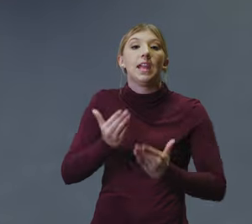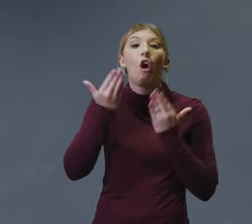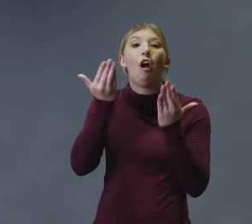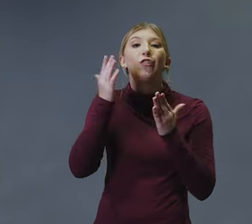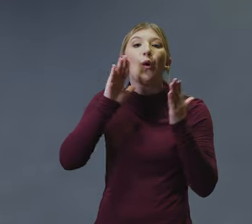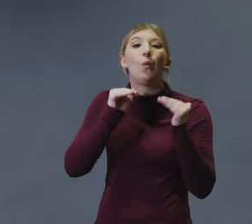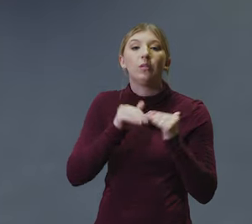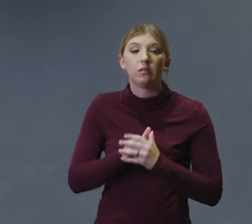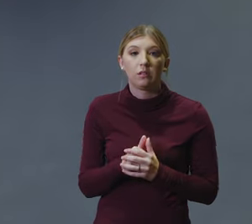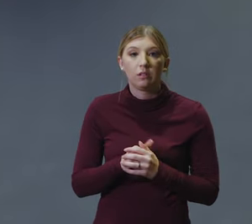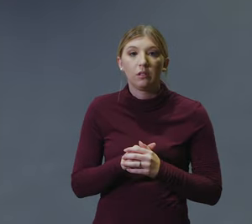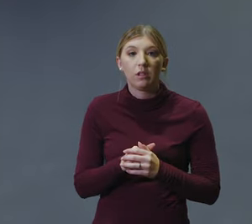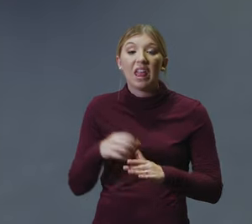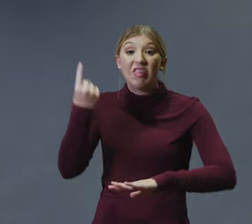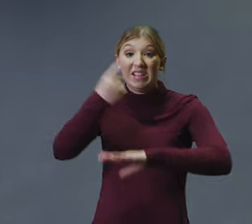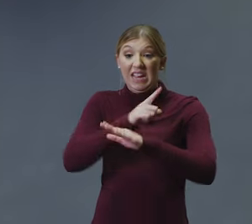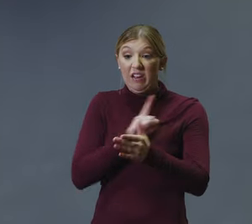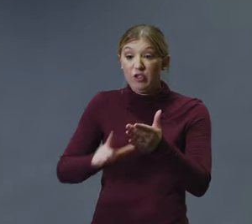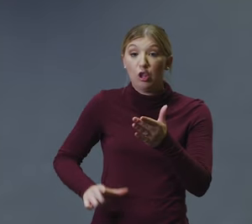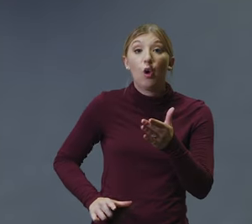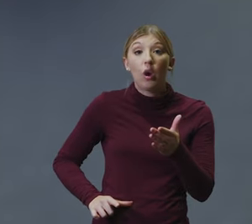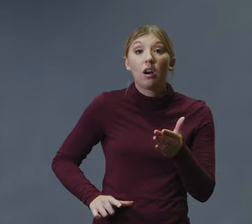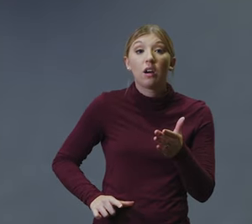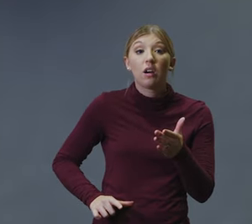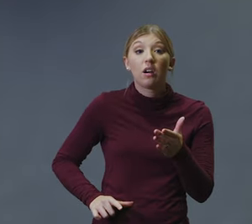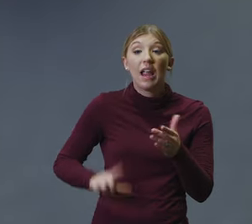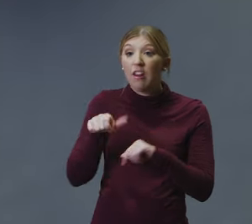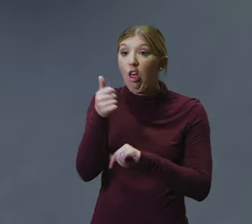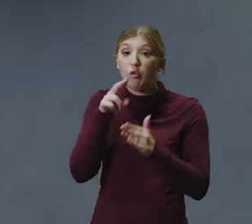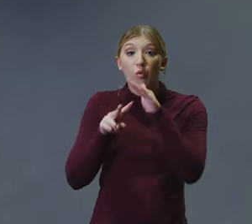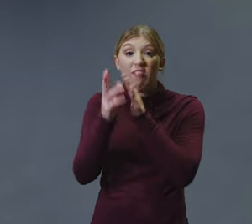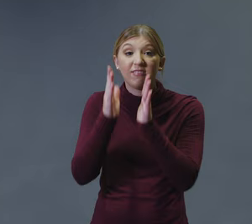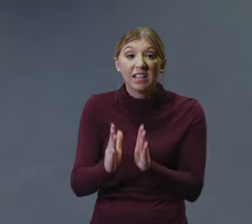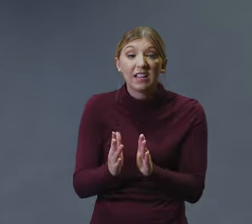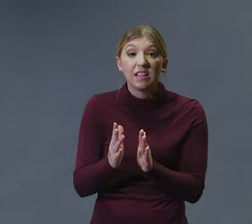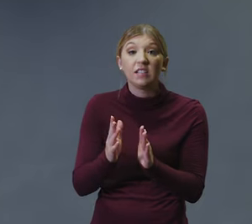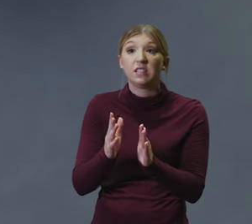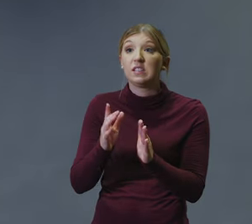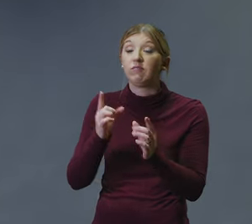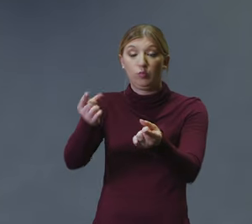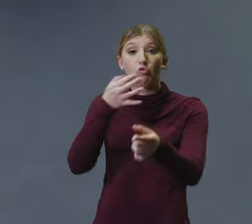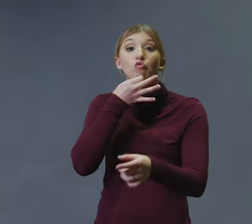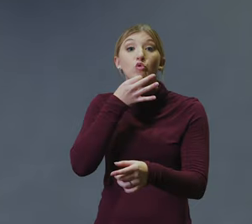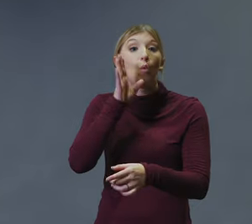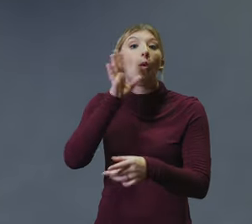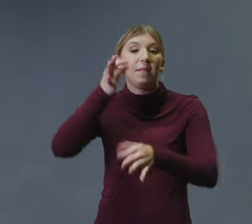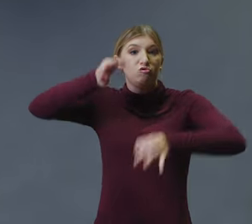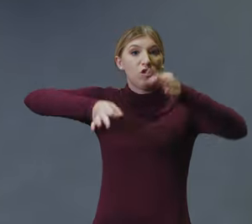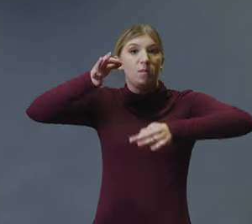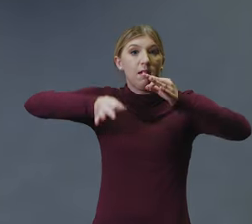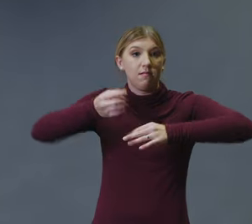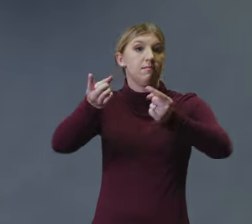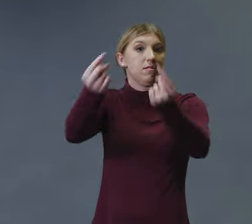hope. The day of the Lord and the minor prophets, as I just mentioned, it talks about coming judgment. The judgment is